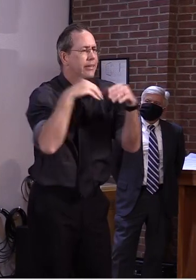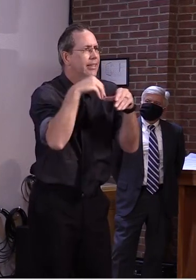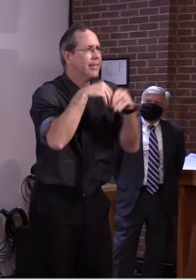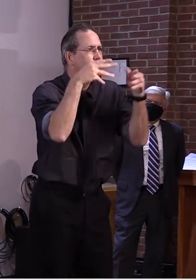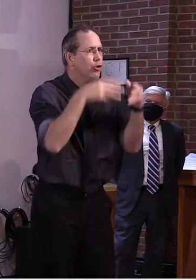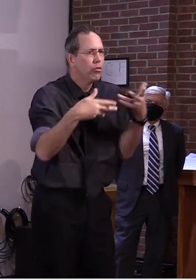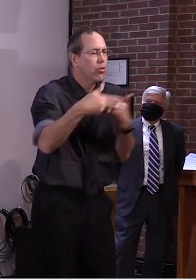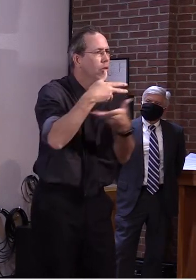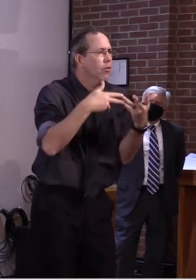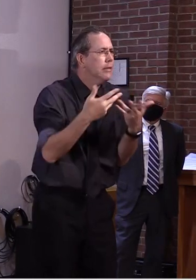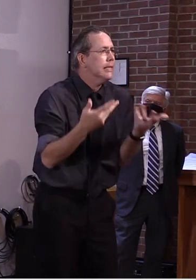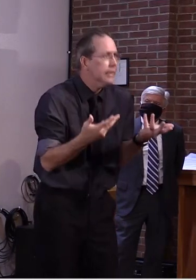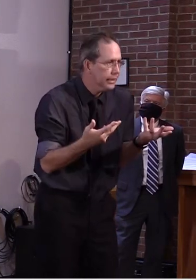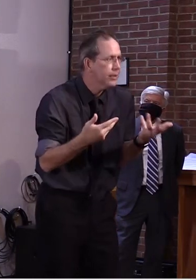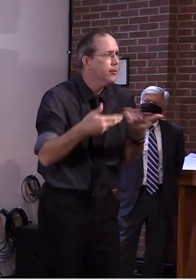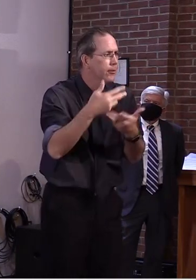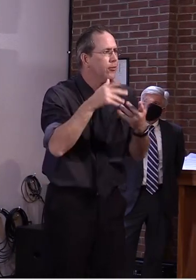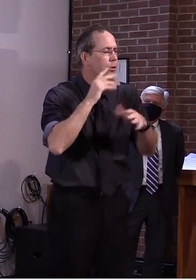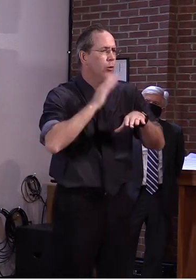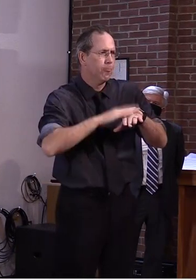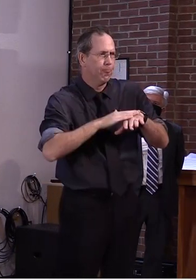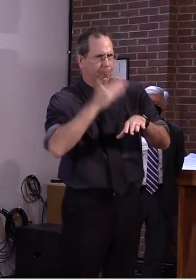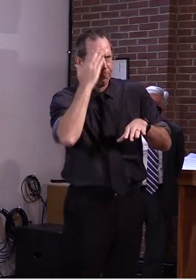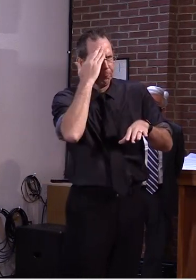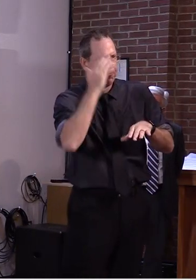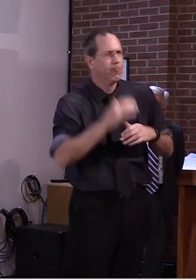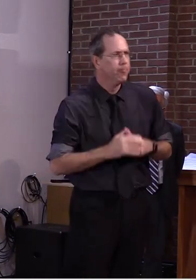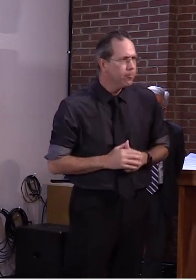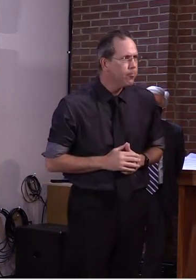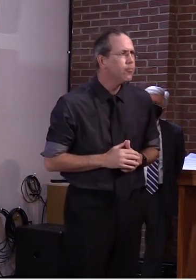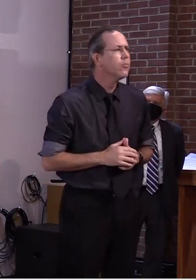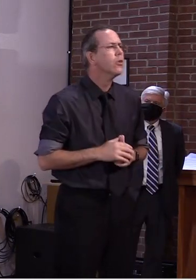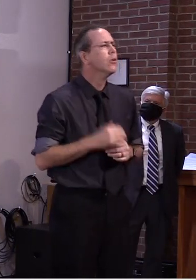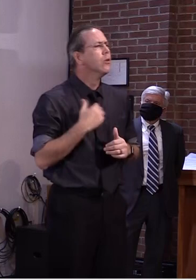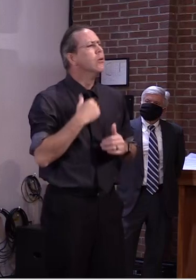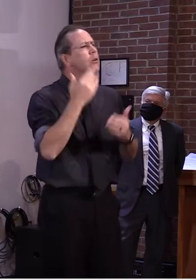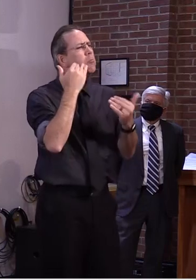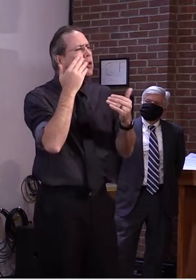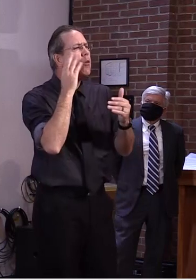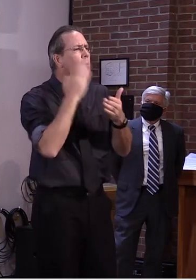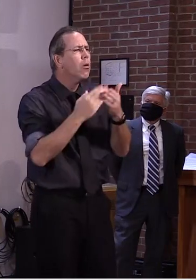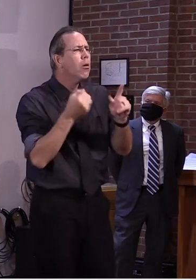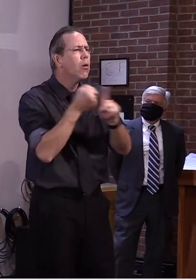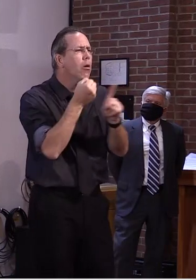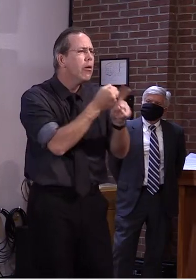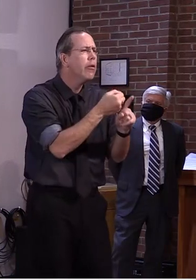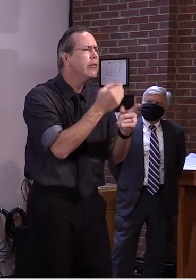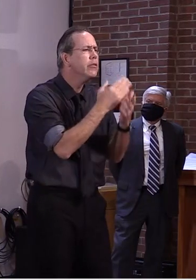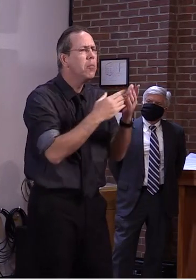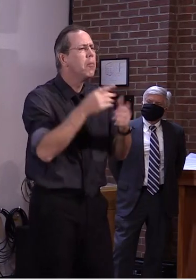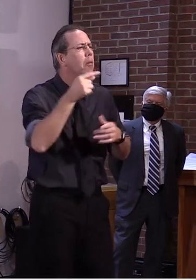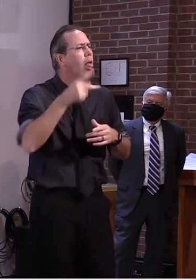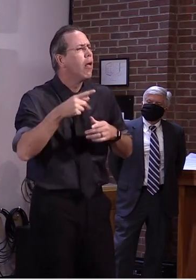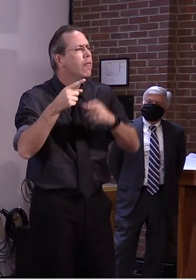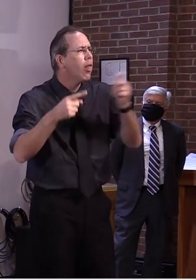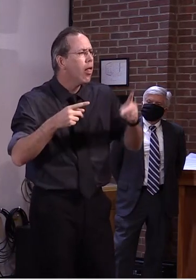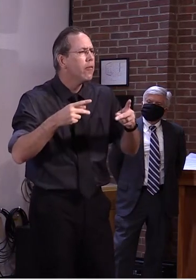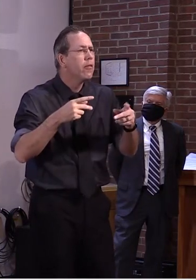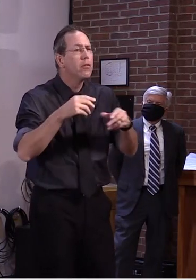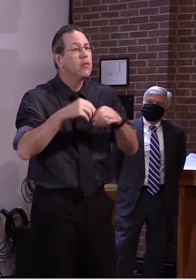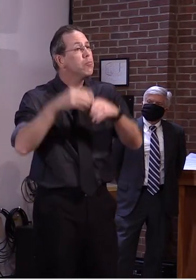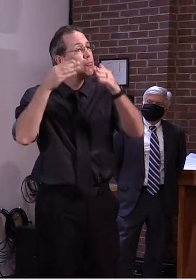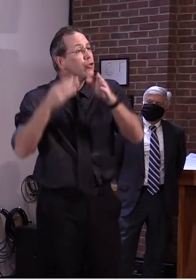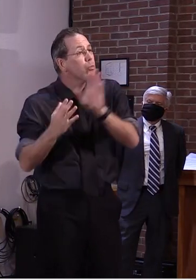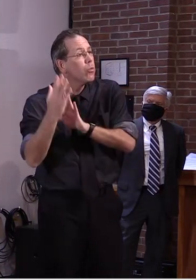will likely be implementing some form of mixed in-person or remote learning until we have a vaccine and can safely move into a recovery phase.